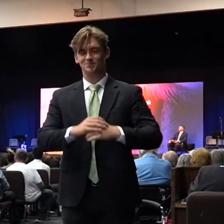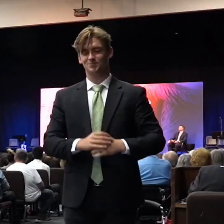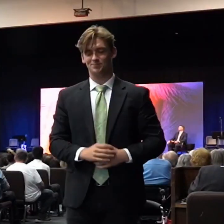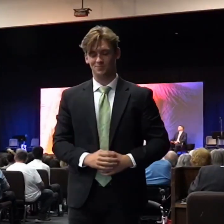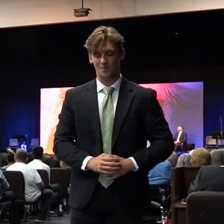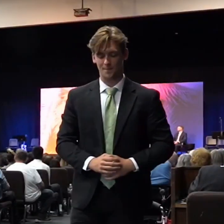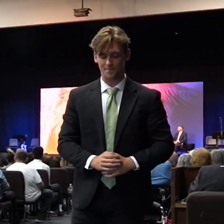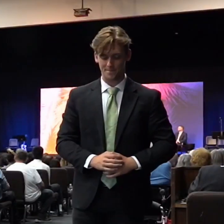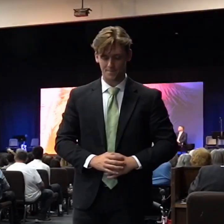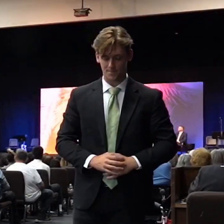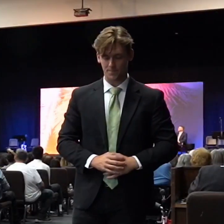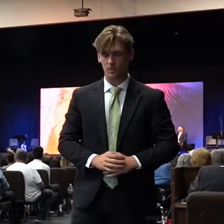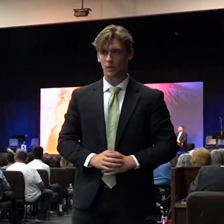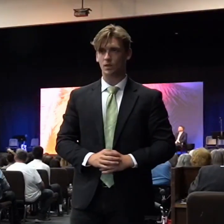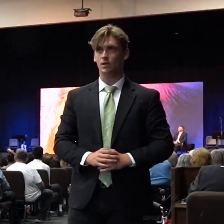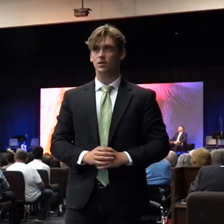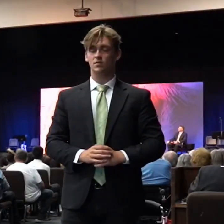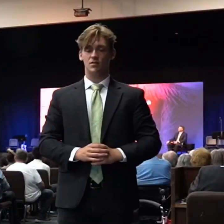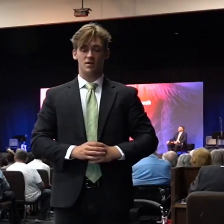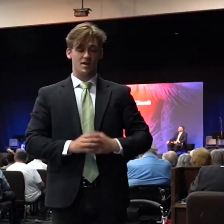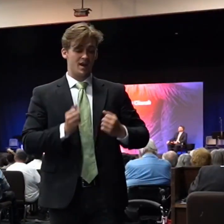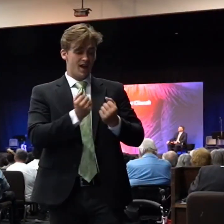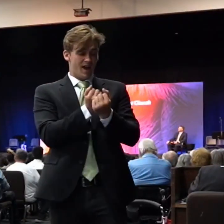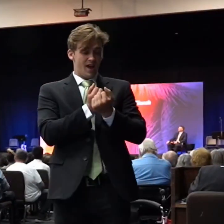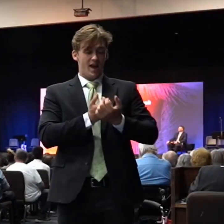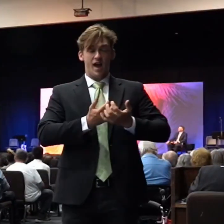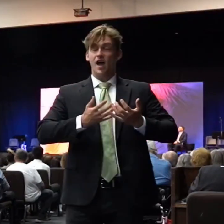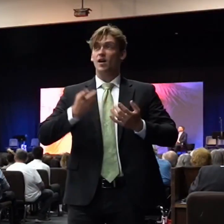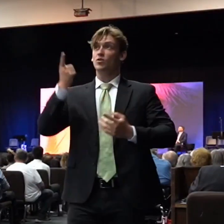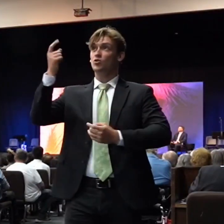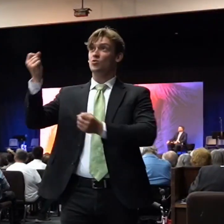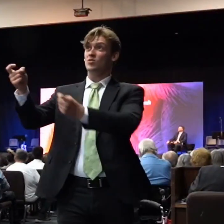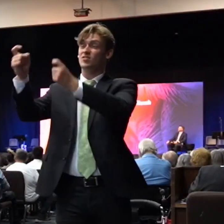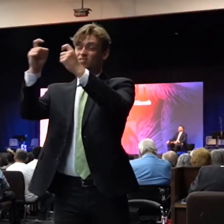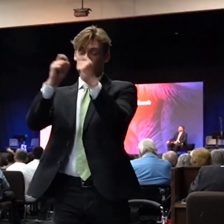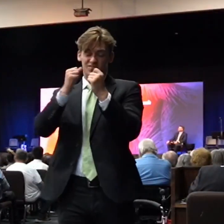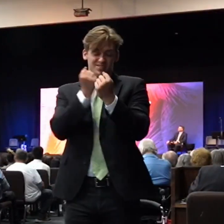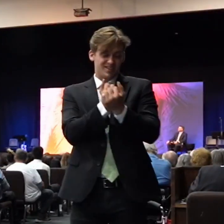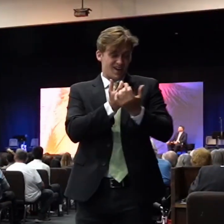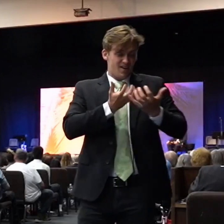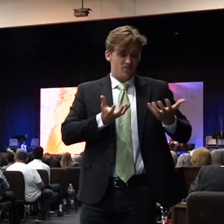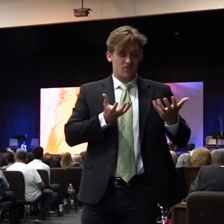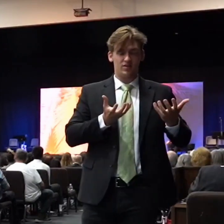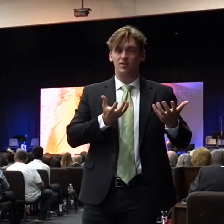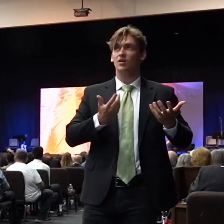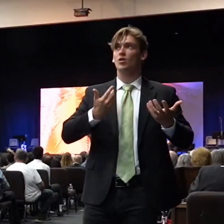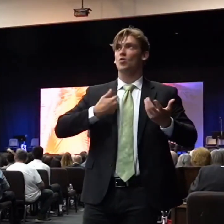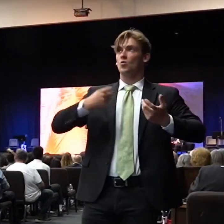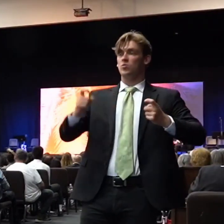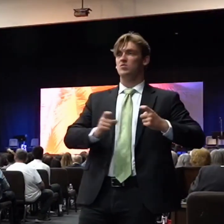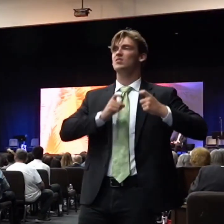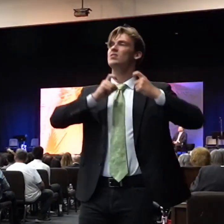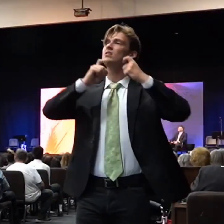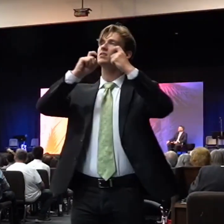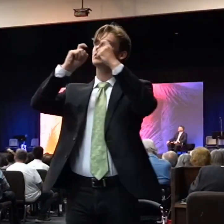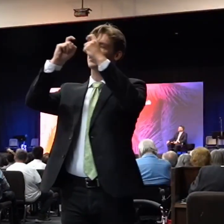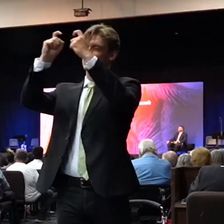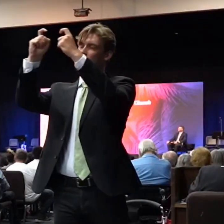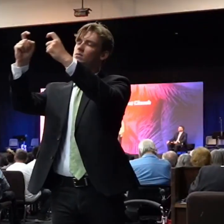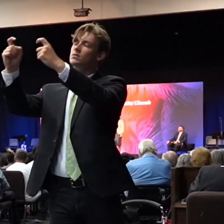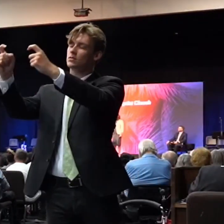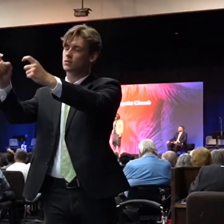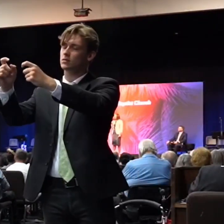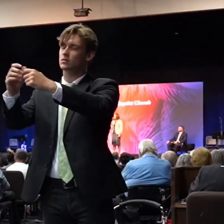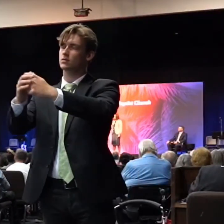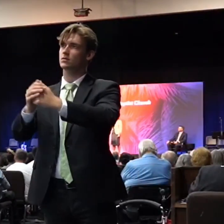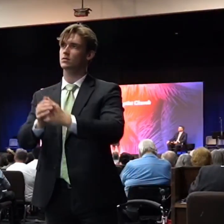all. For from you are all things, and to you are all